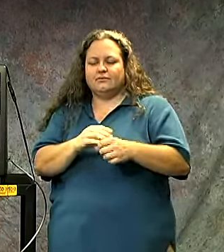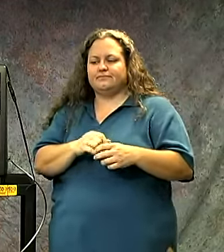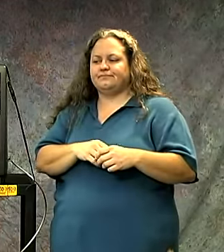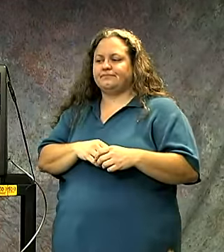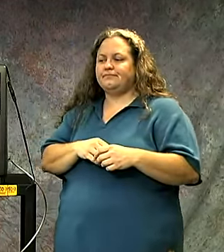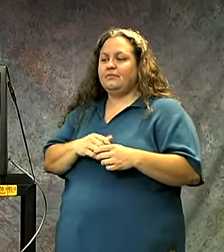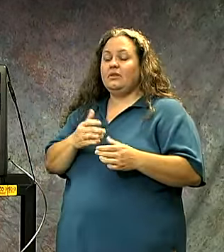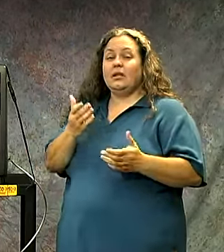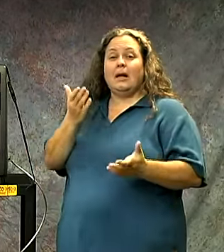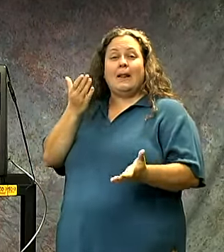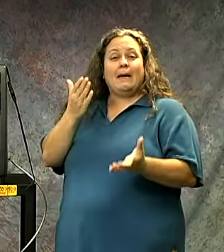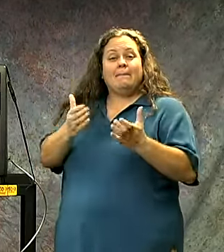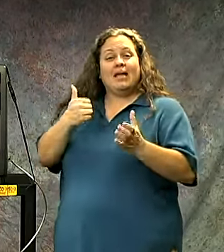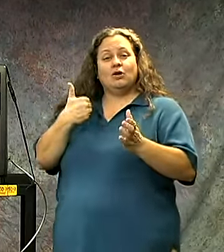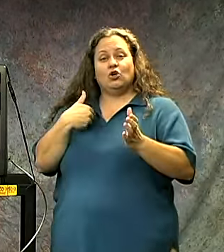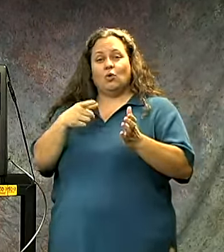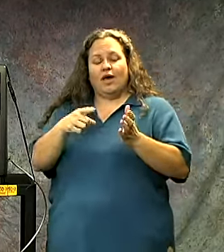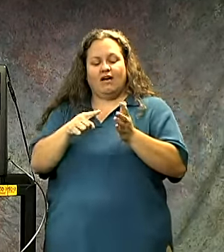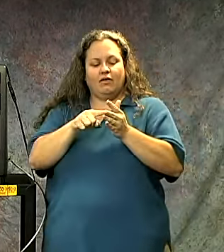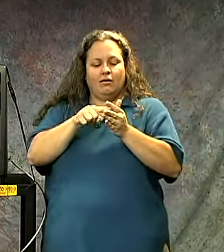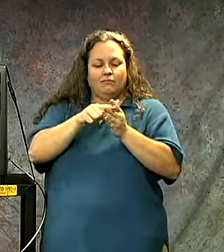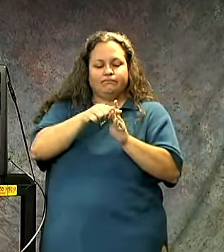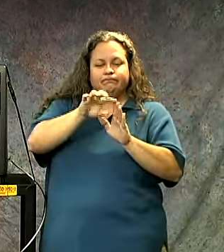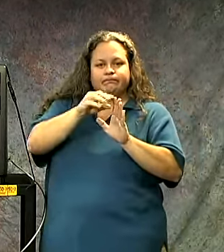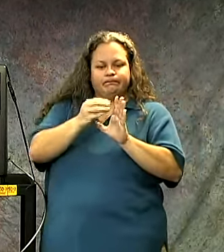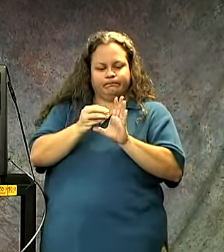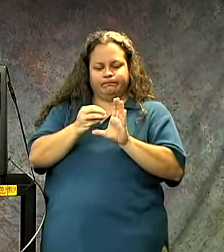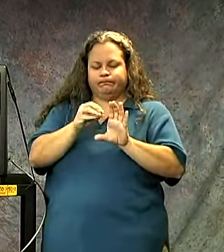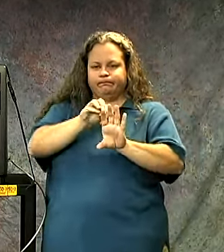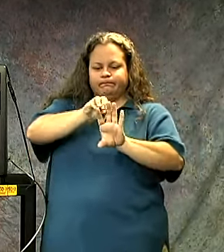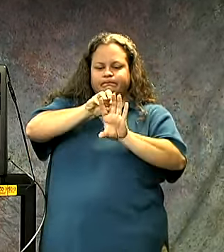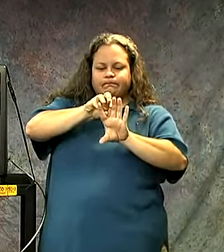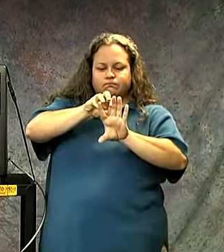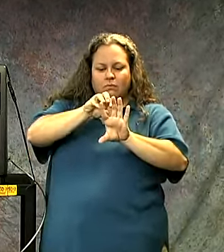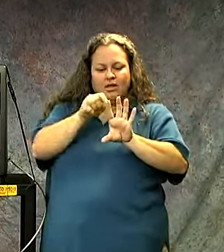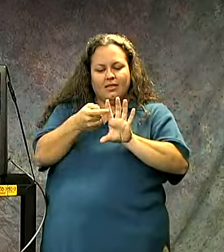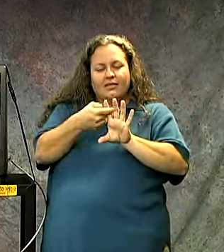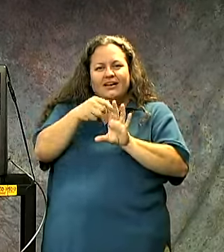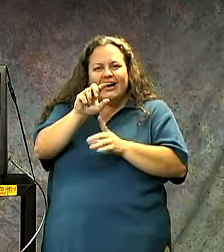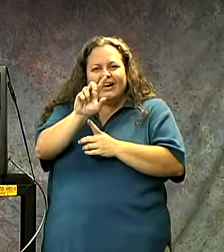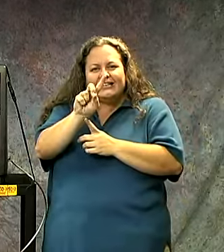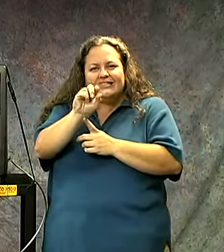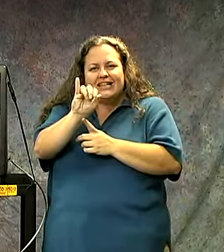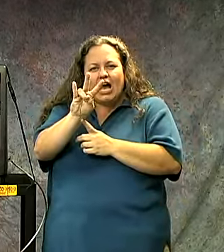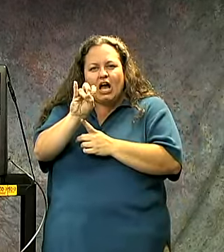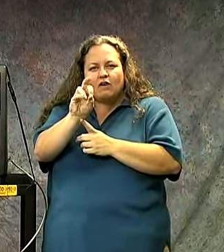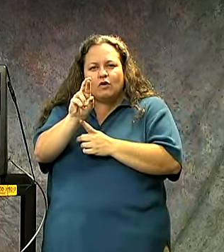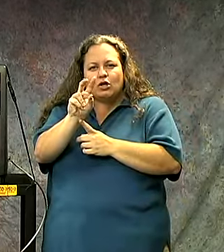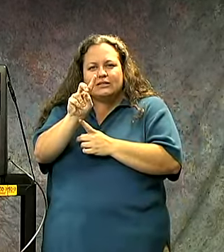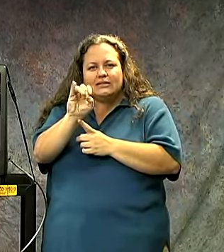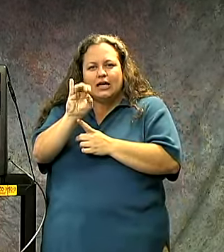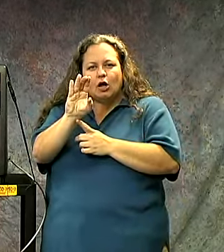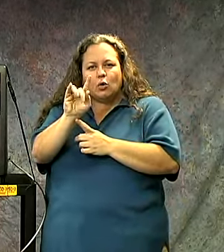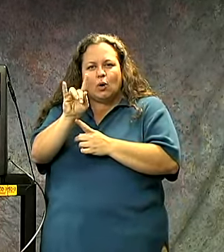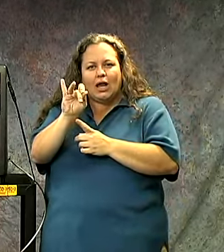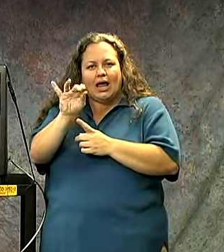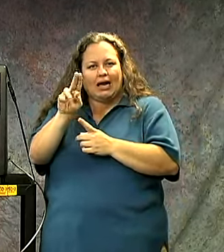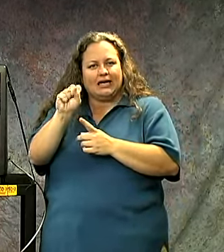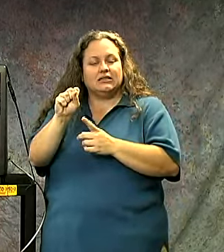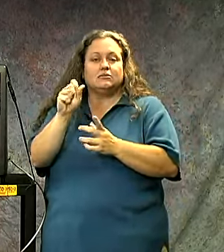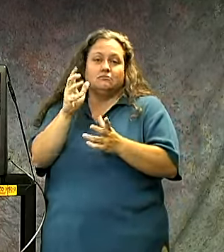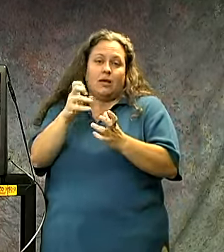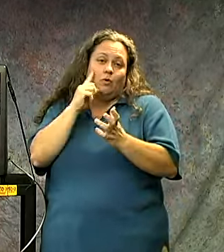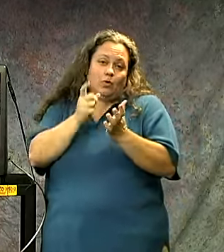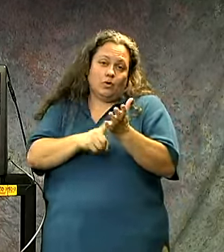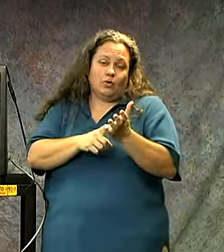If the doctor might see some pockets in the colon called diverticulitis, some patients are very concerned about their privacy